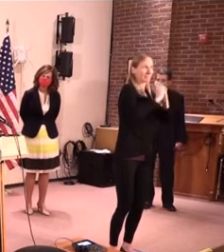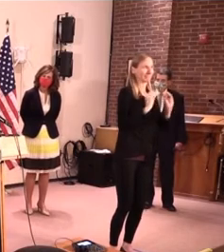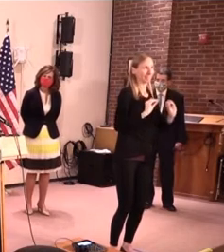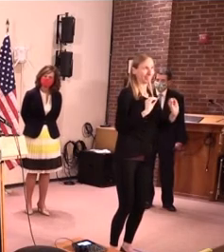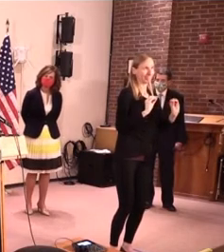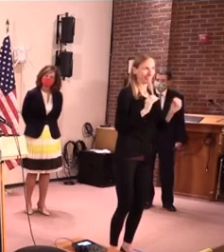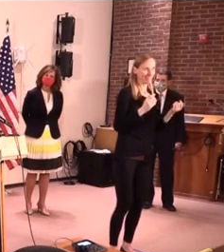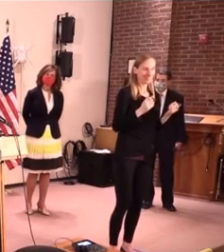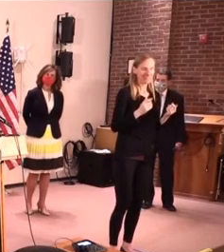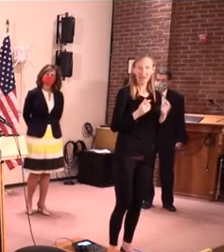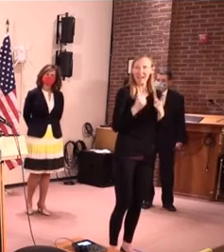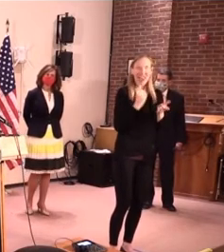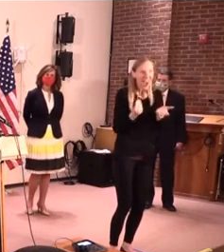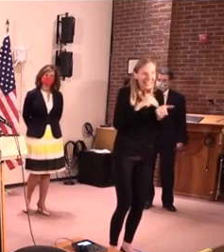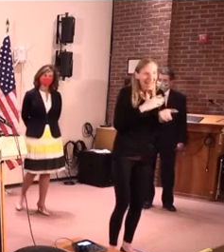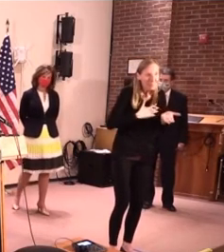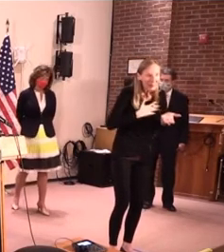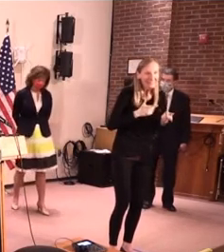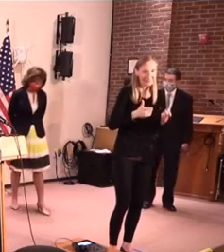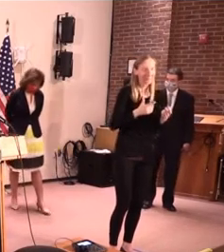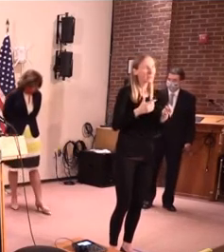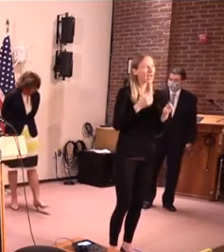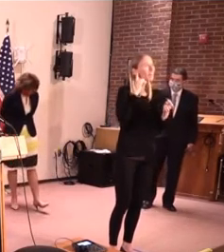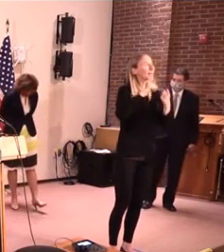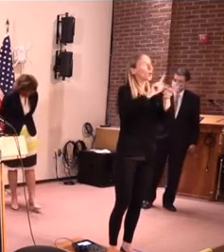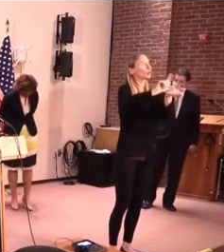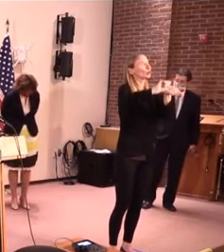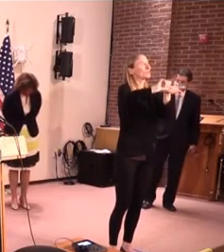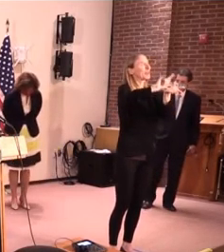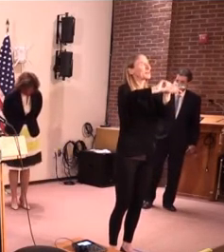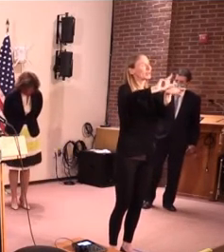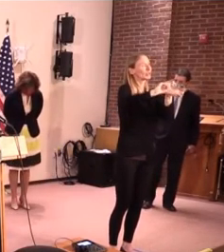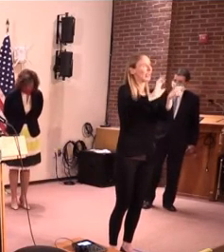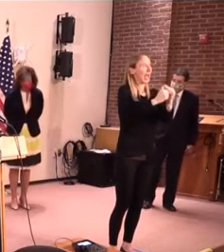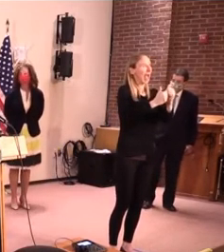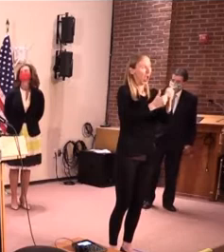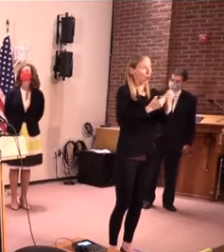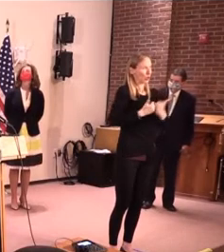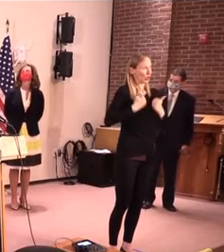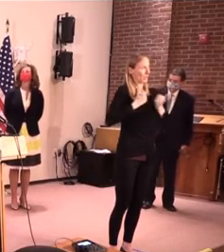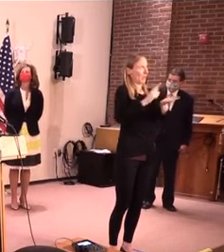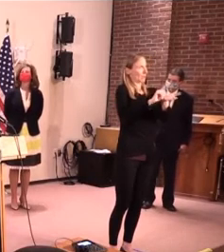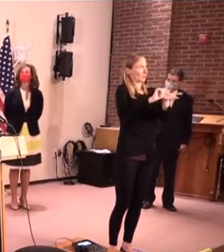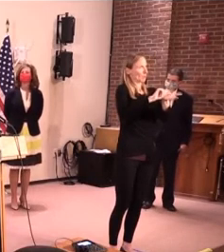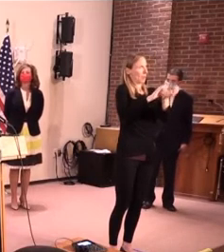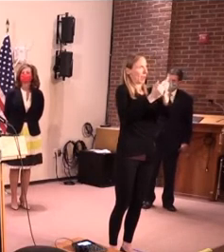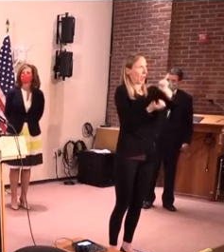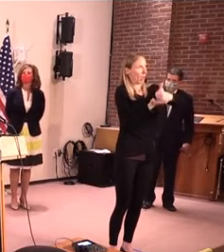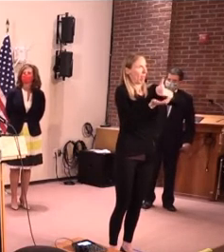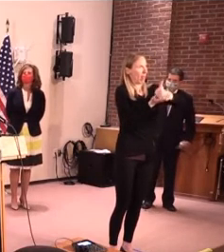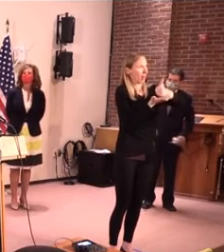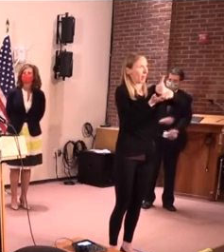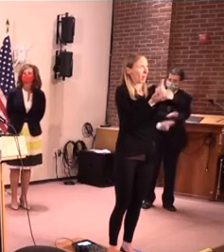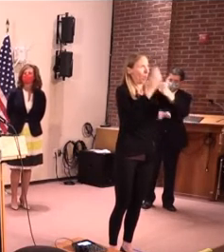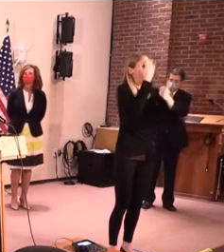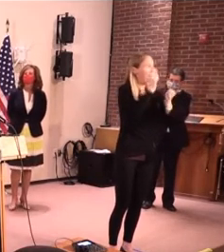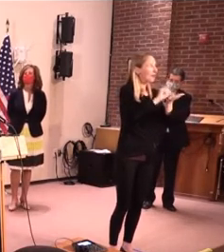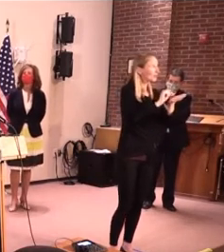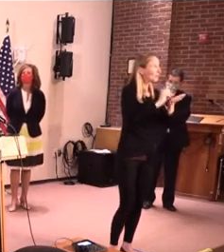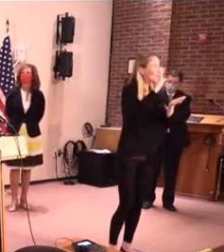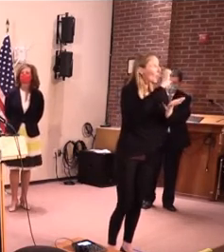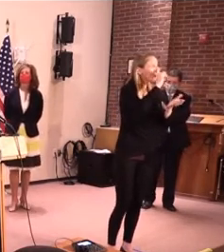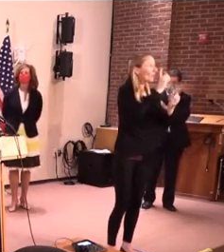So I guess I'm looking specifically at newspapers. How did your committee see exactly how this $400 million will